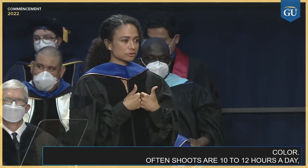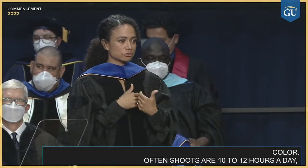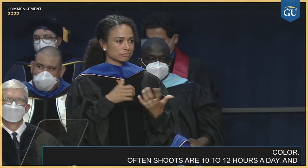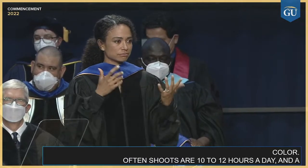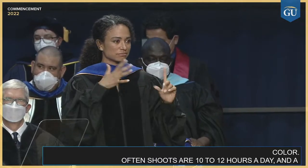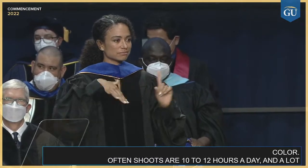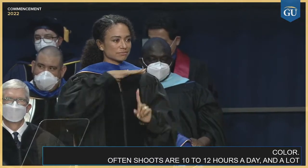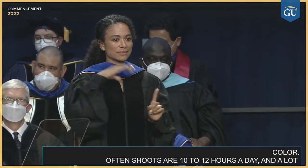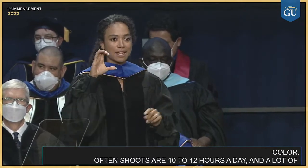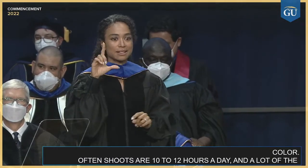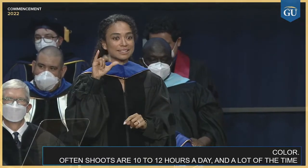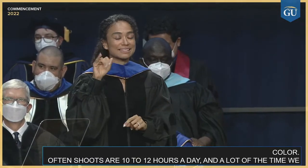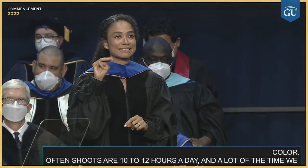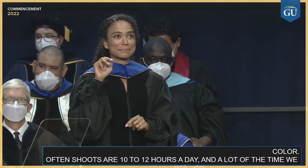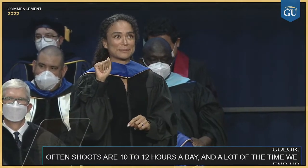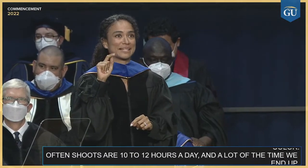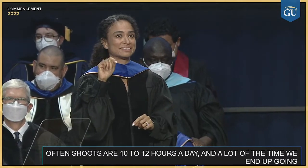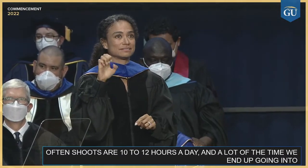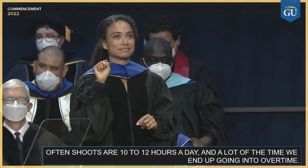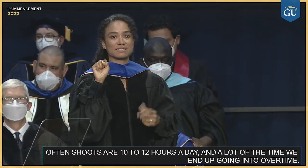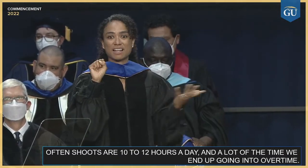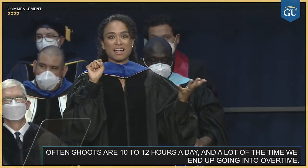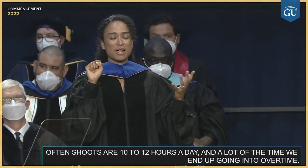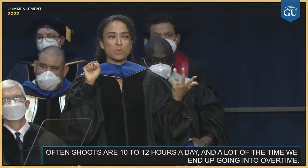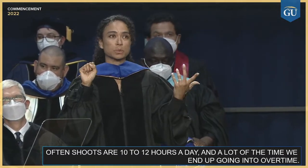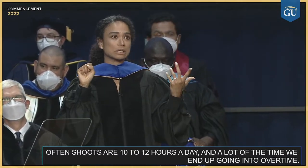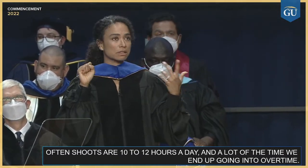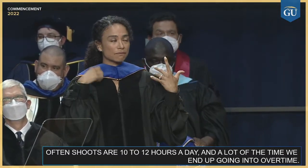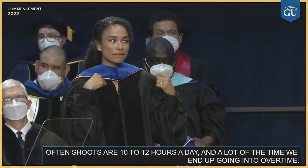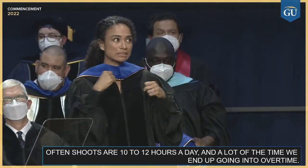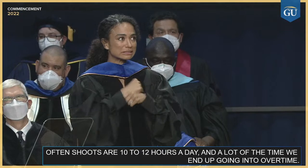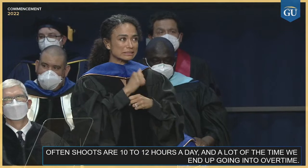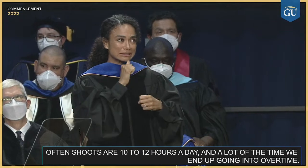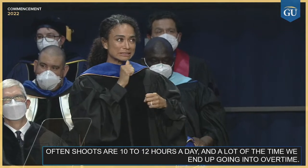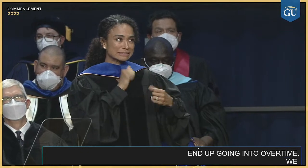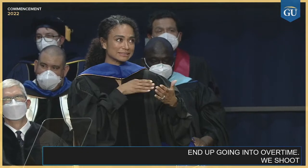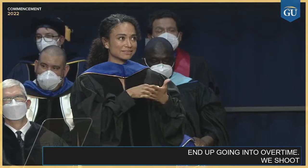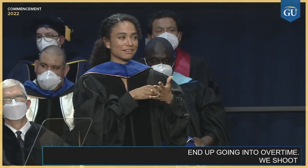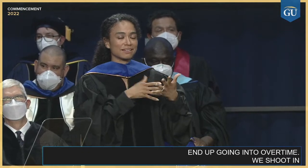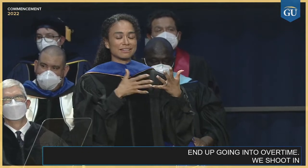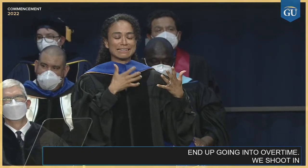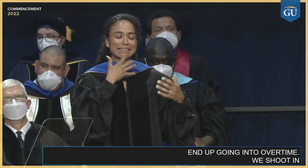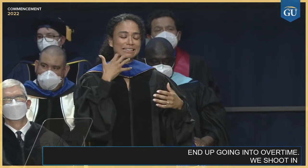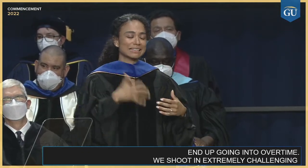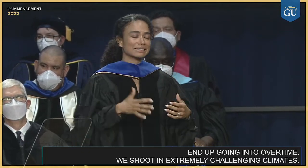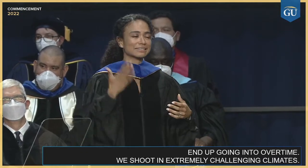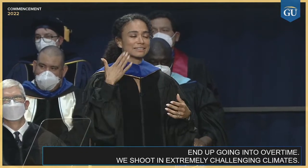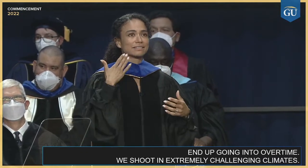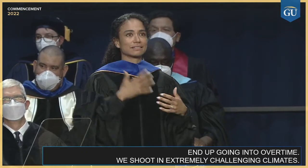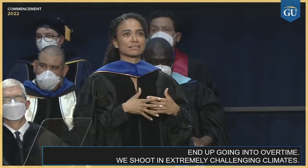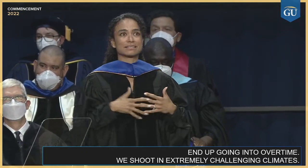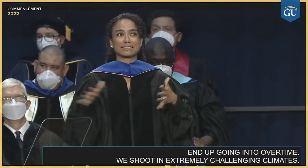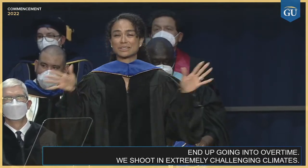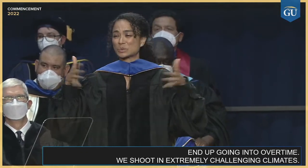We shoot in extremely challenging climates, and we find ourselves fighting against